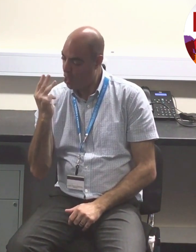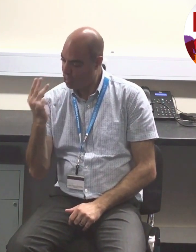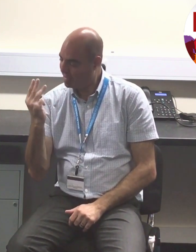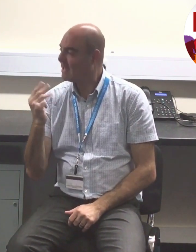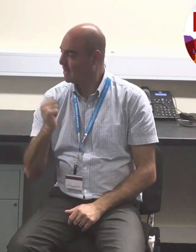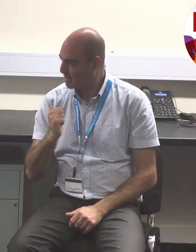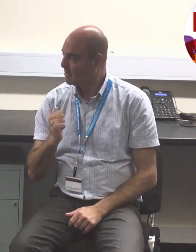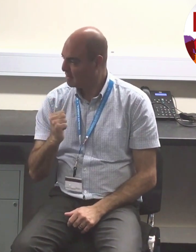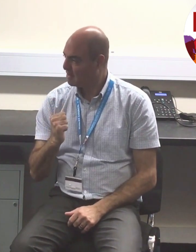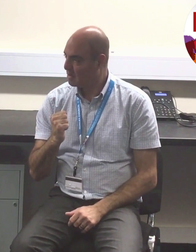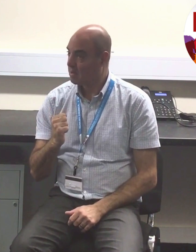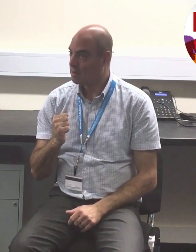43,